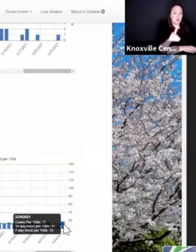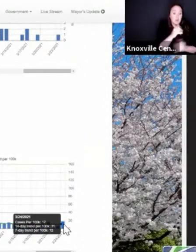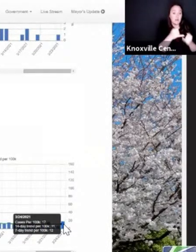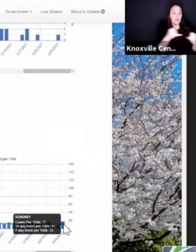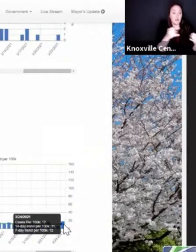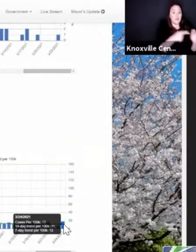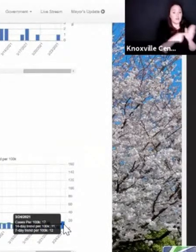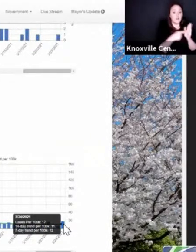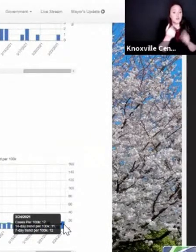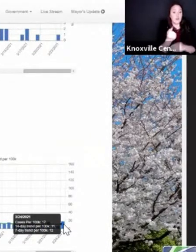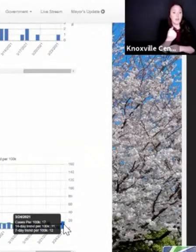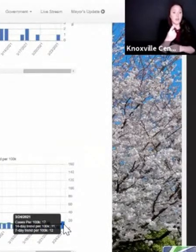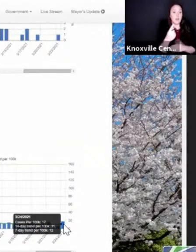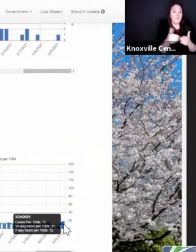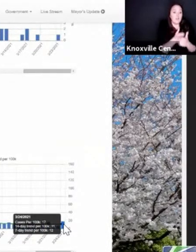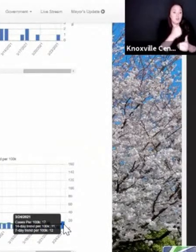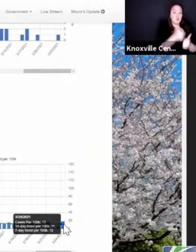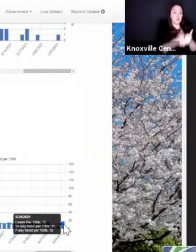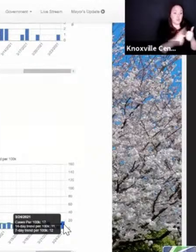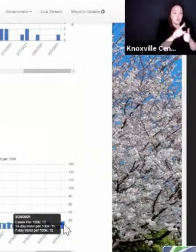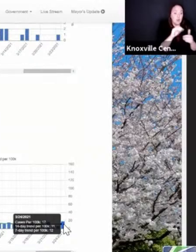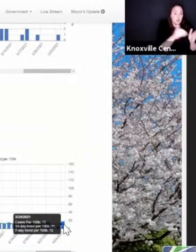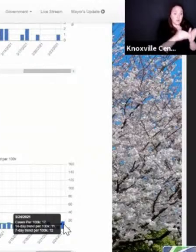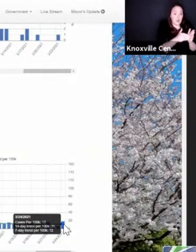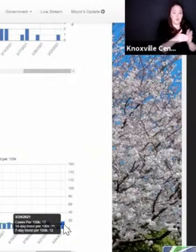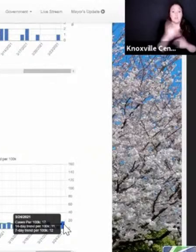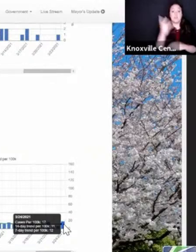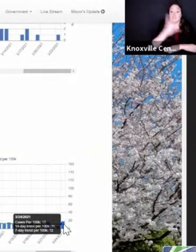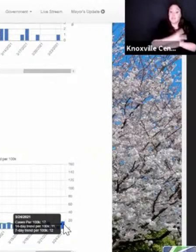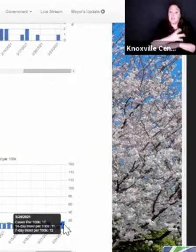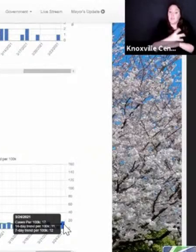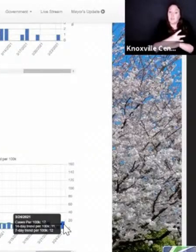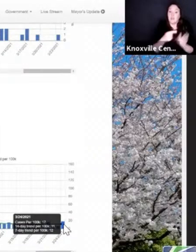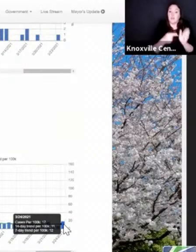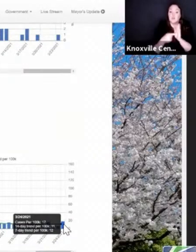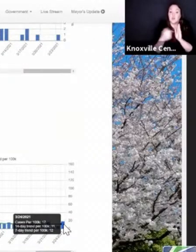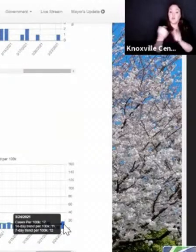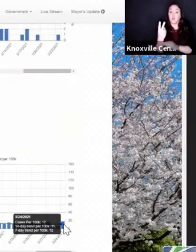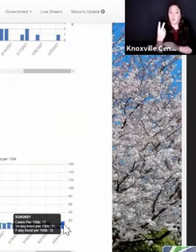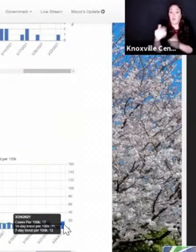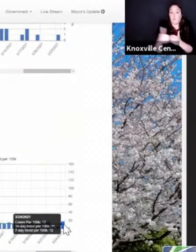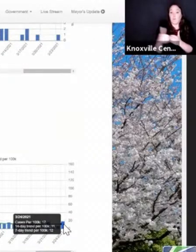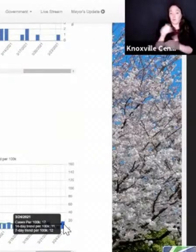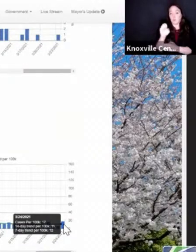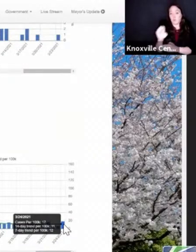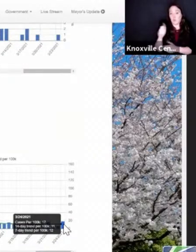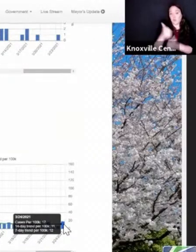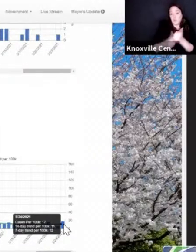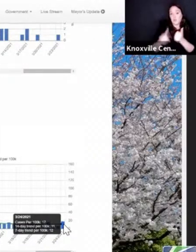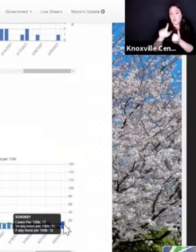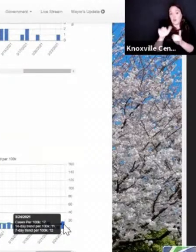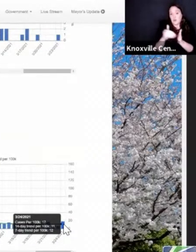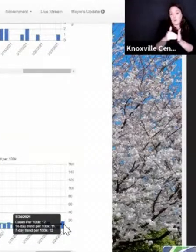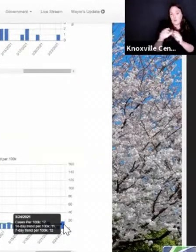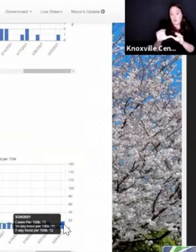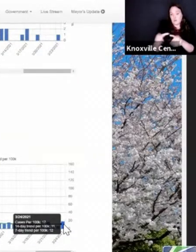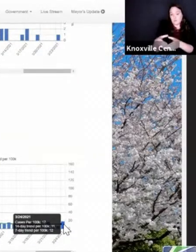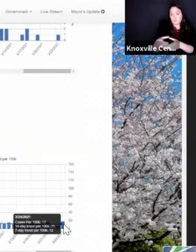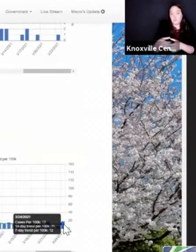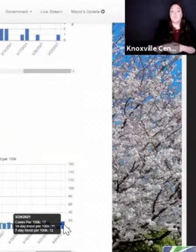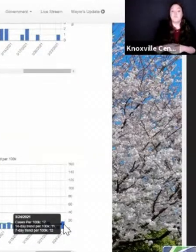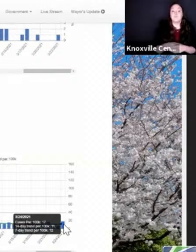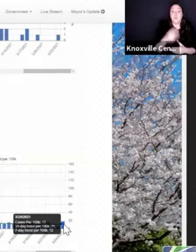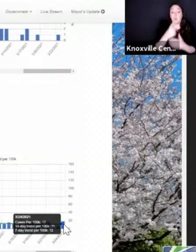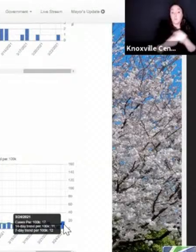11 new cases per 100,000, and our 7-day trend line shows 12 new cases per 100,000. Both of which